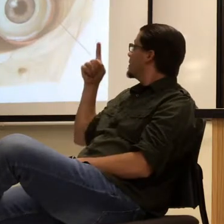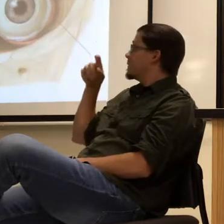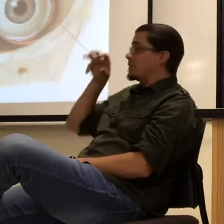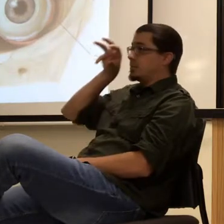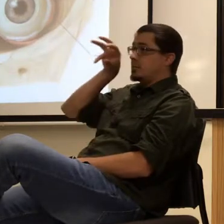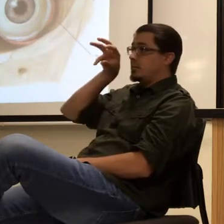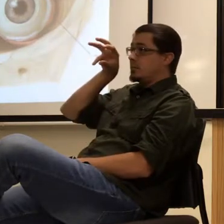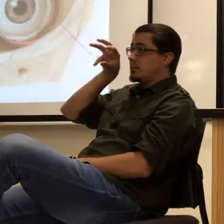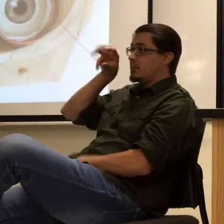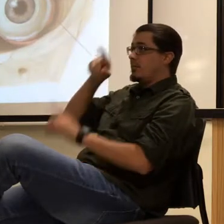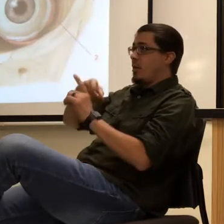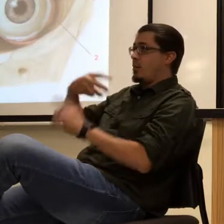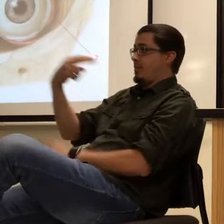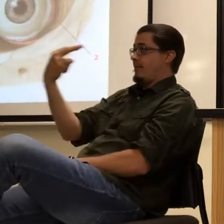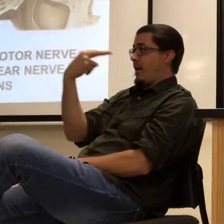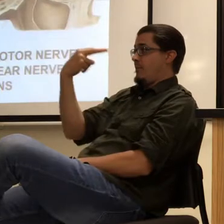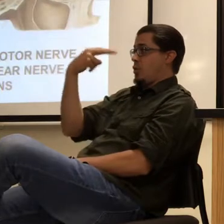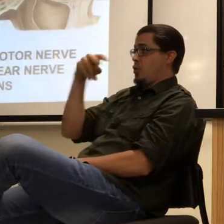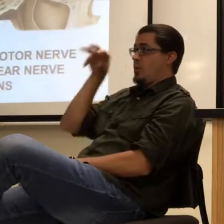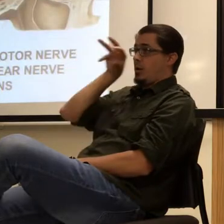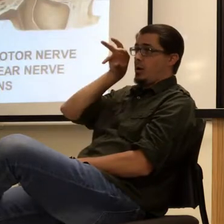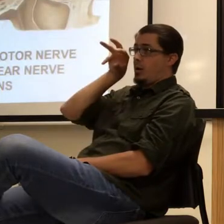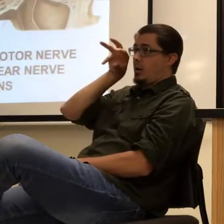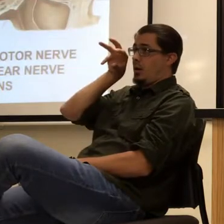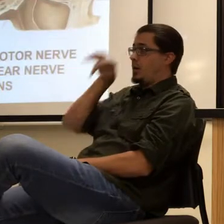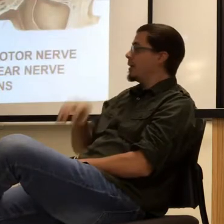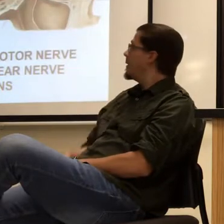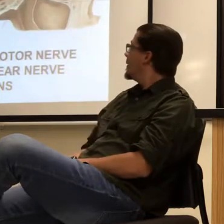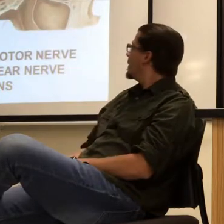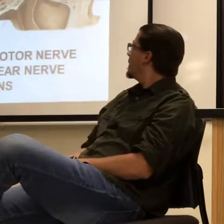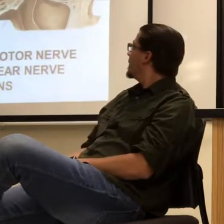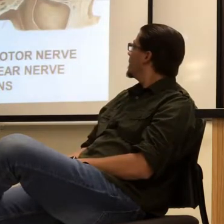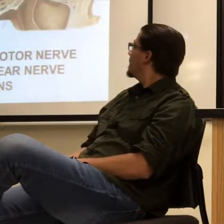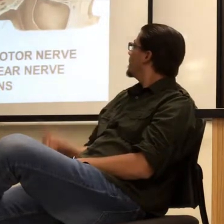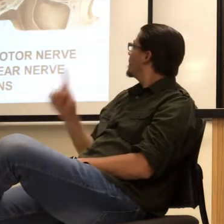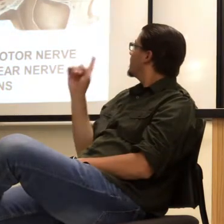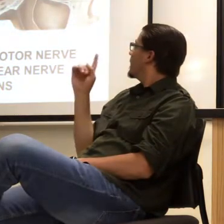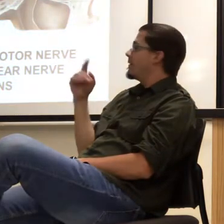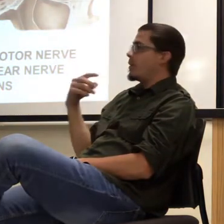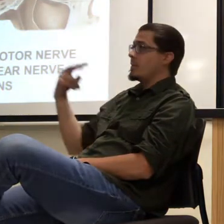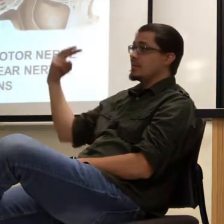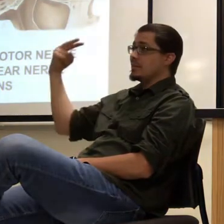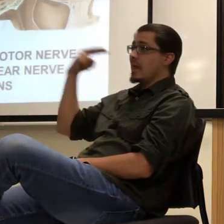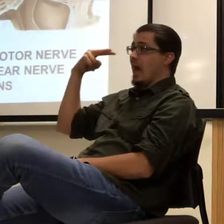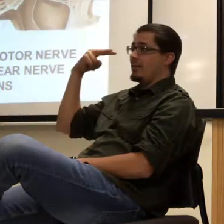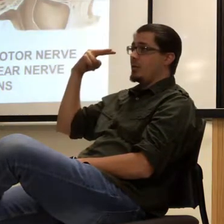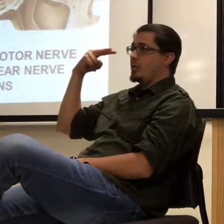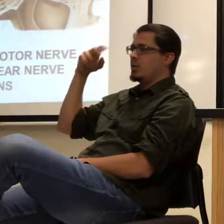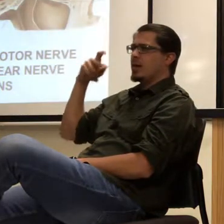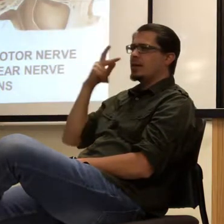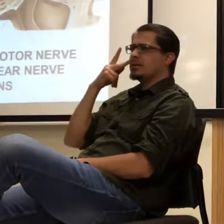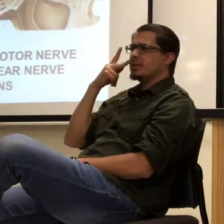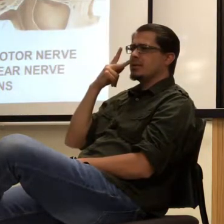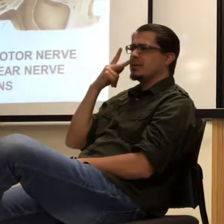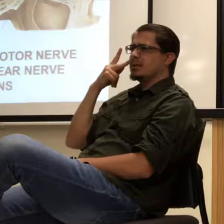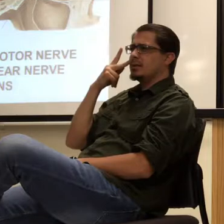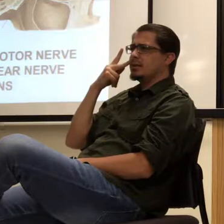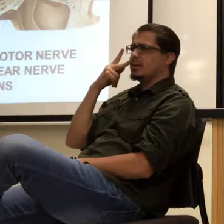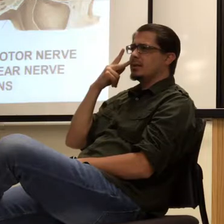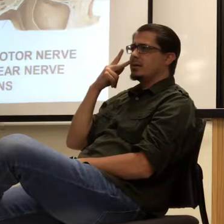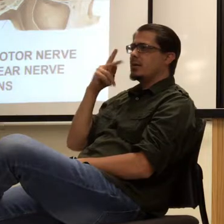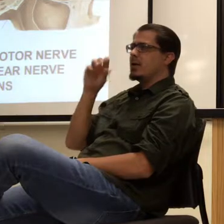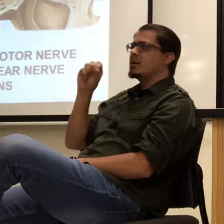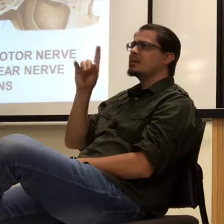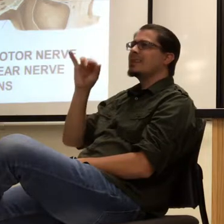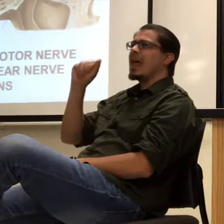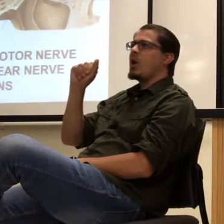dissected from a front view in the eye orbit. This previous picture is from a side view, and you can see that the sclera, the